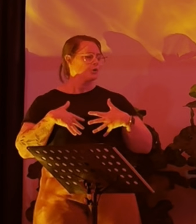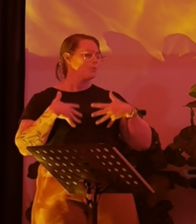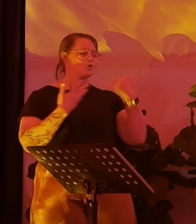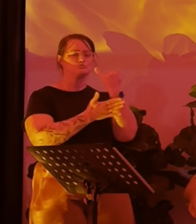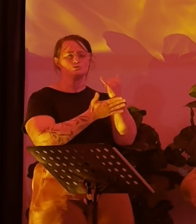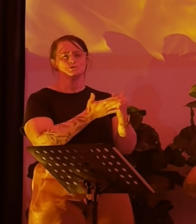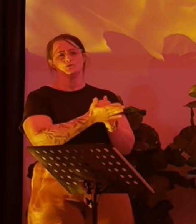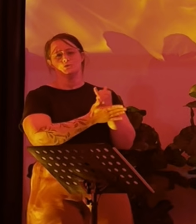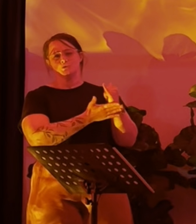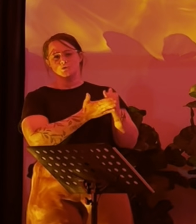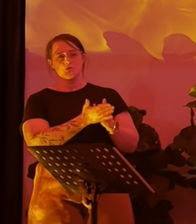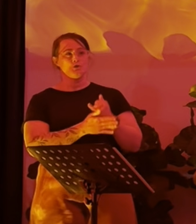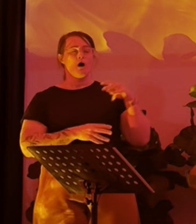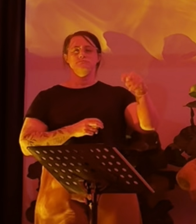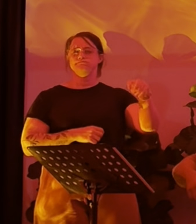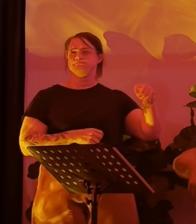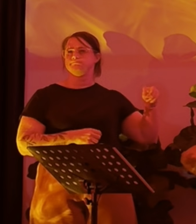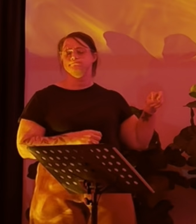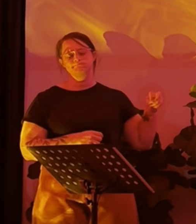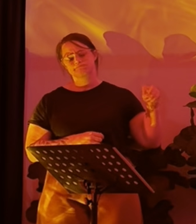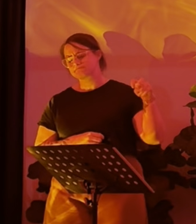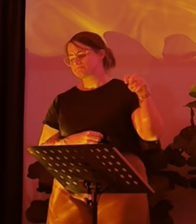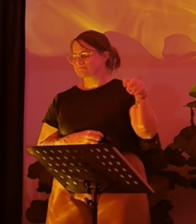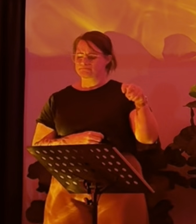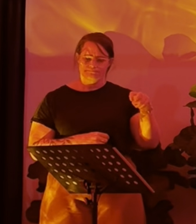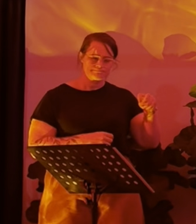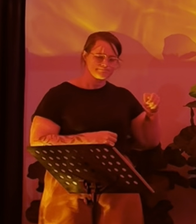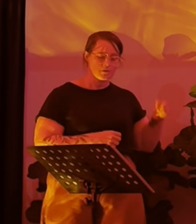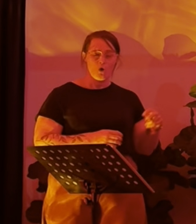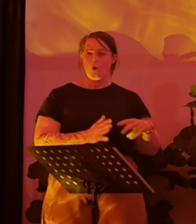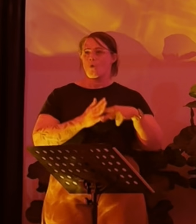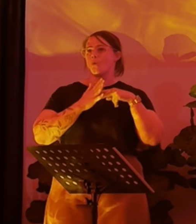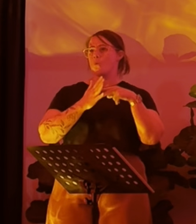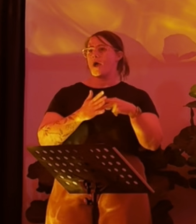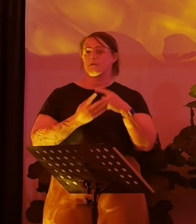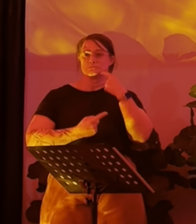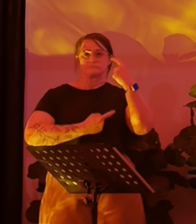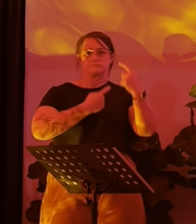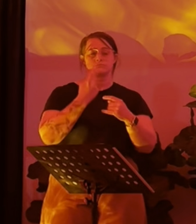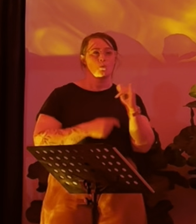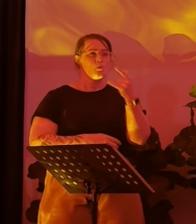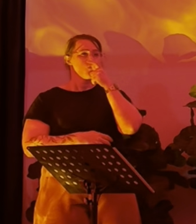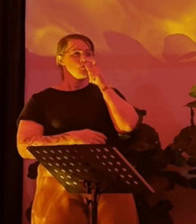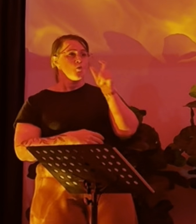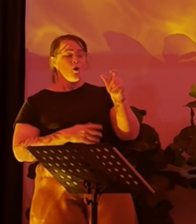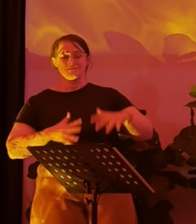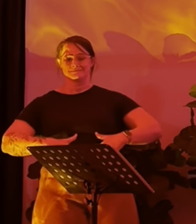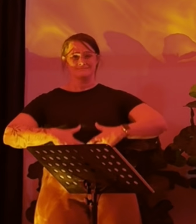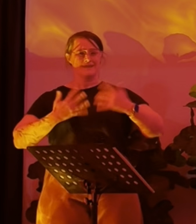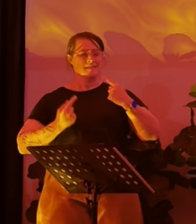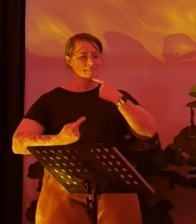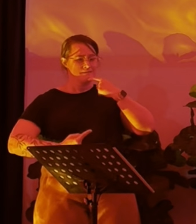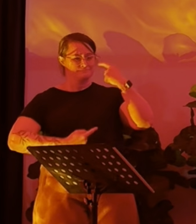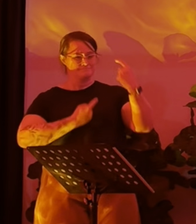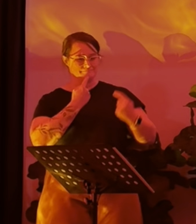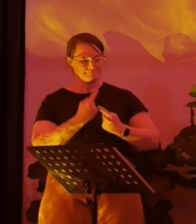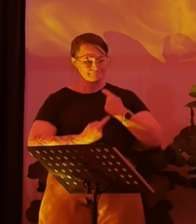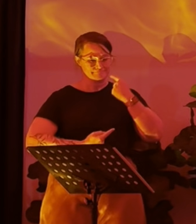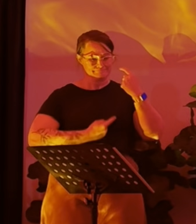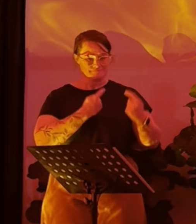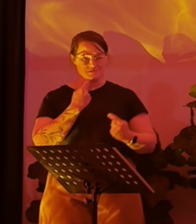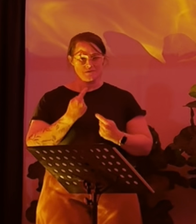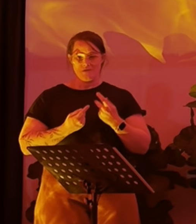Right there waiting and getting restless, patiently pacing next to me, waiting to hear a sentence or even a word. Not a clue about what I've learned and the way